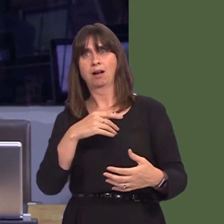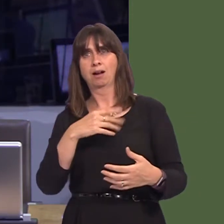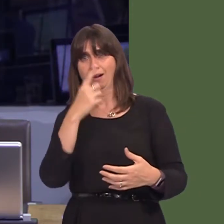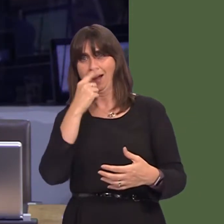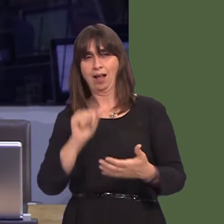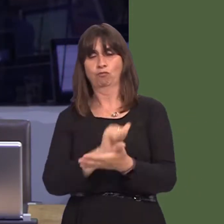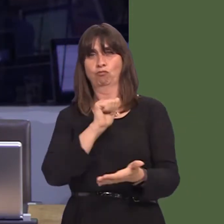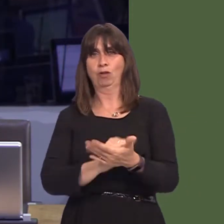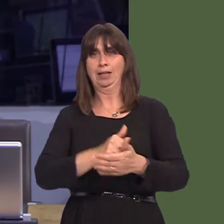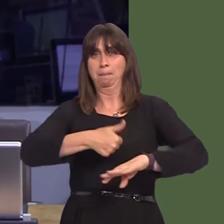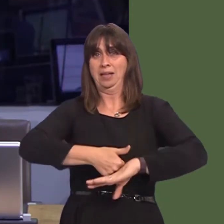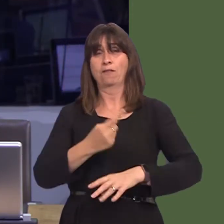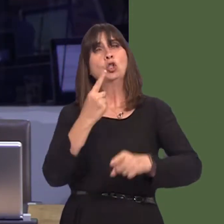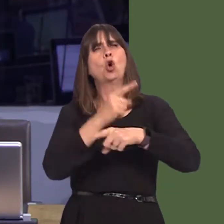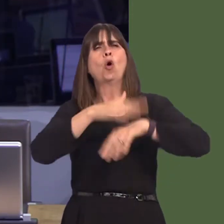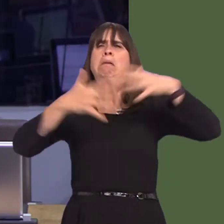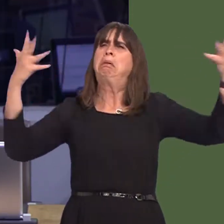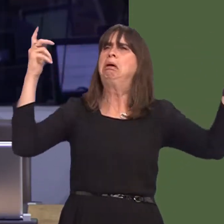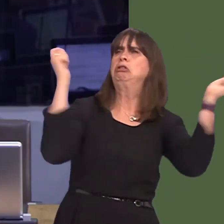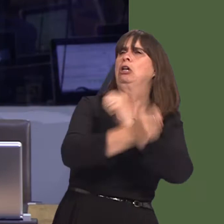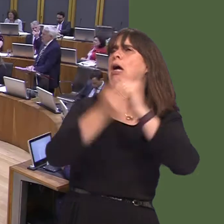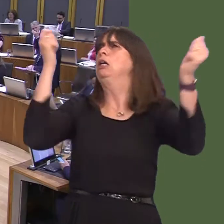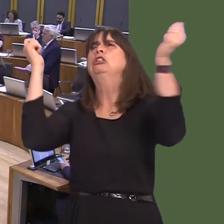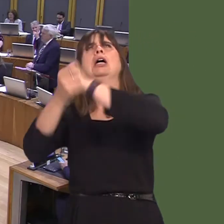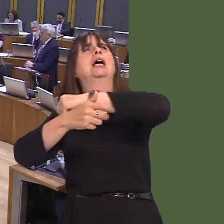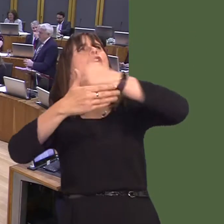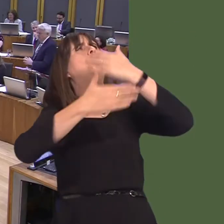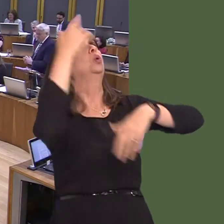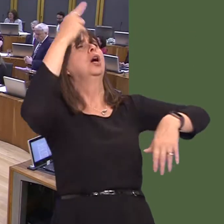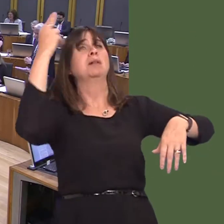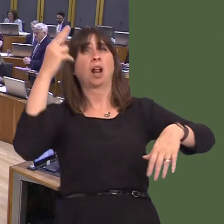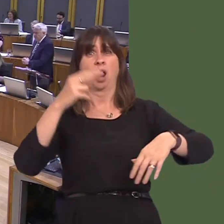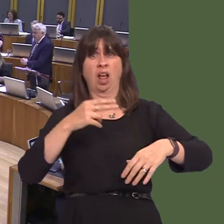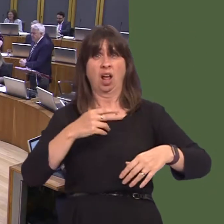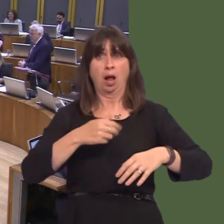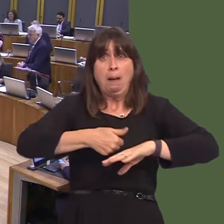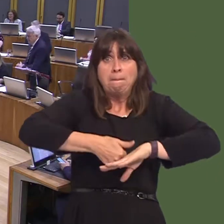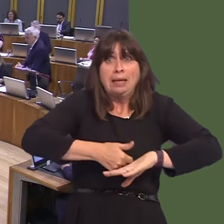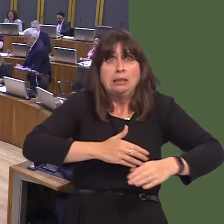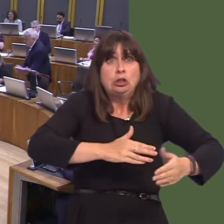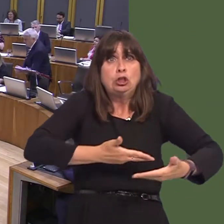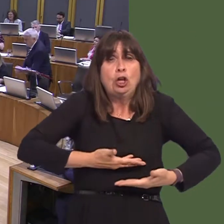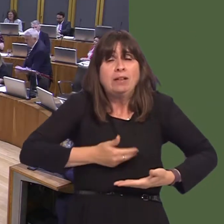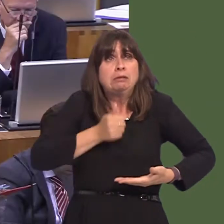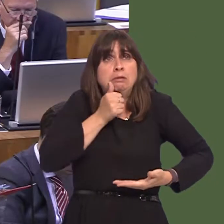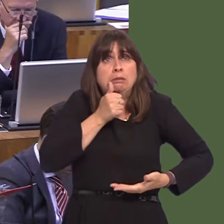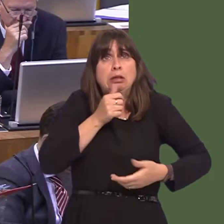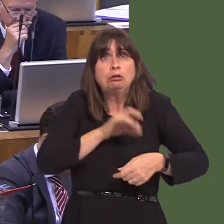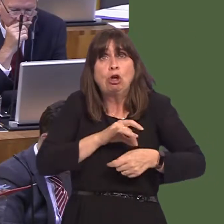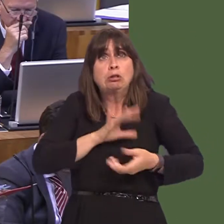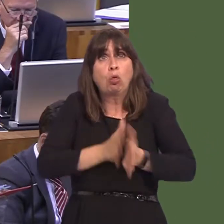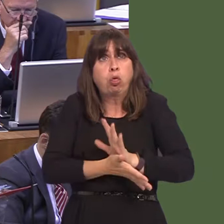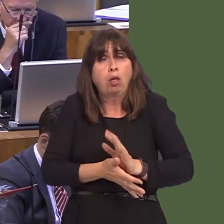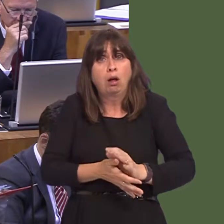right before they start to talk about things such as castles in the air, such as new hospitals? Well, no, I don't think there's anything wrong with having a